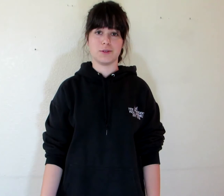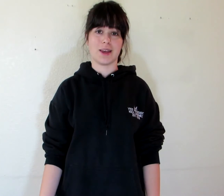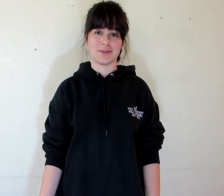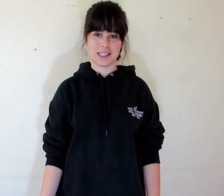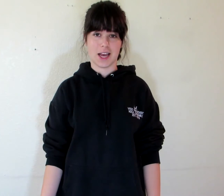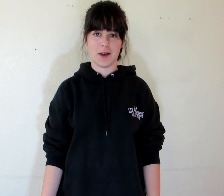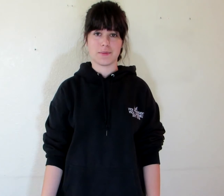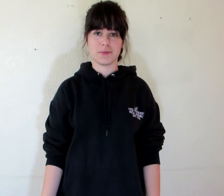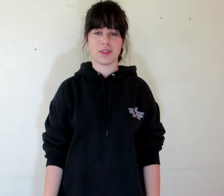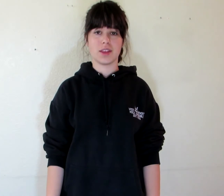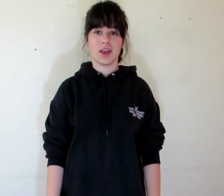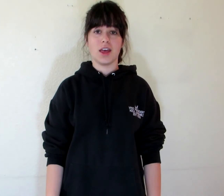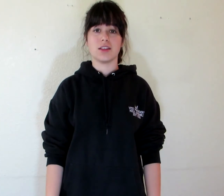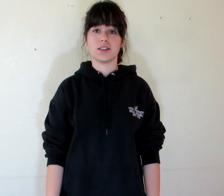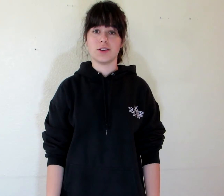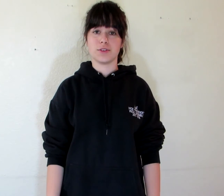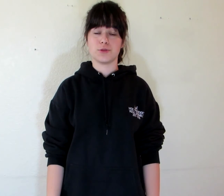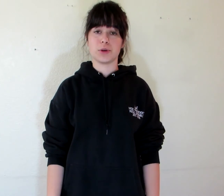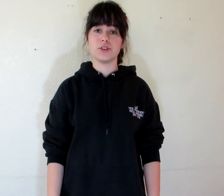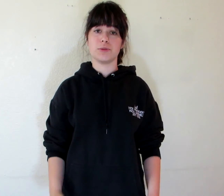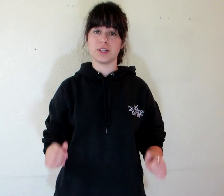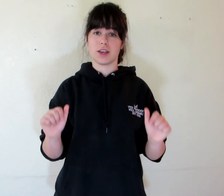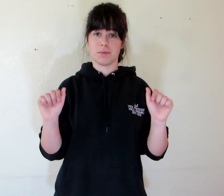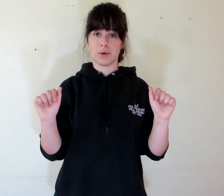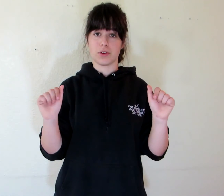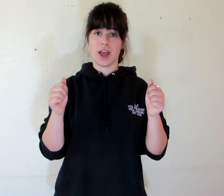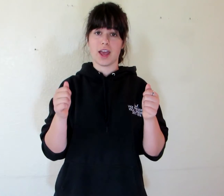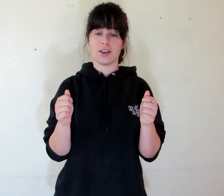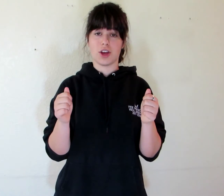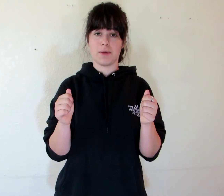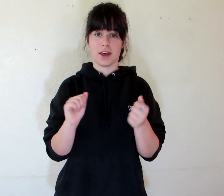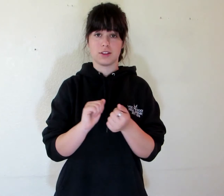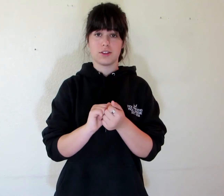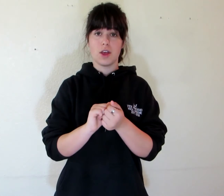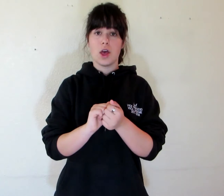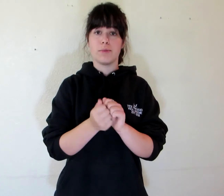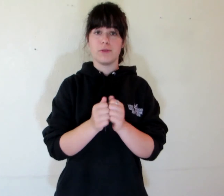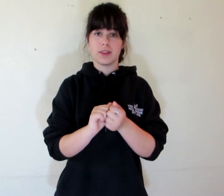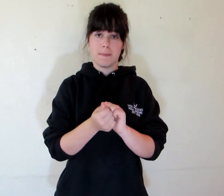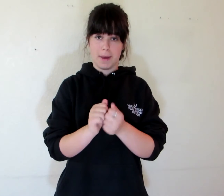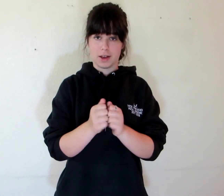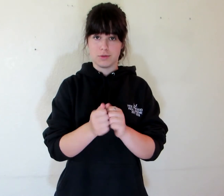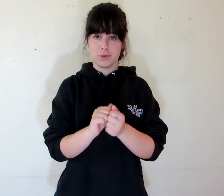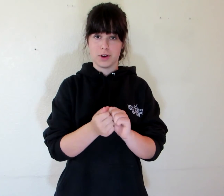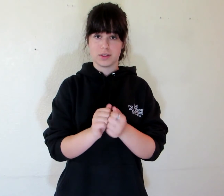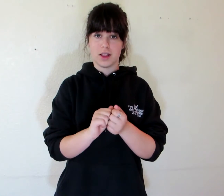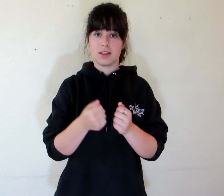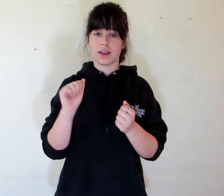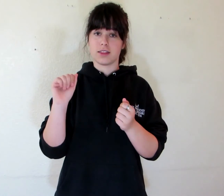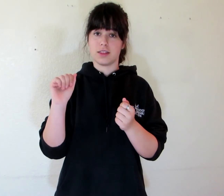make a mistake. The sign for sports, you'll be taking both your A-shaped hands and moving them back and forth, like this